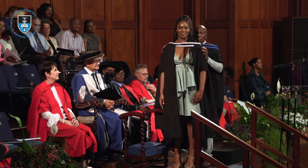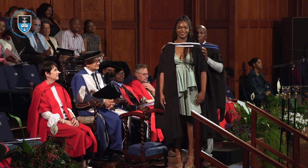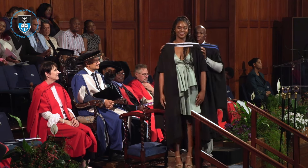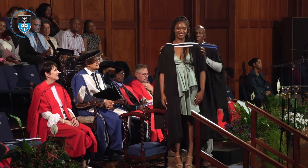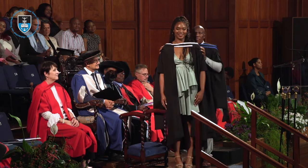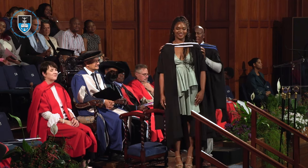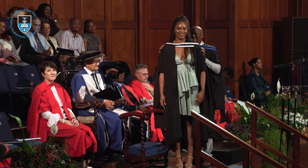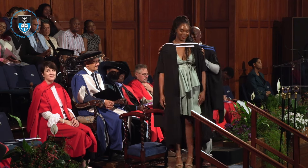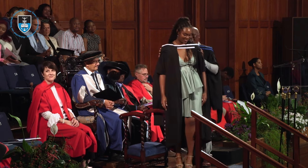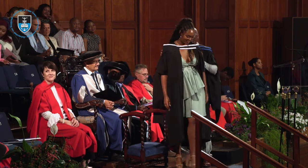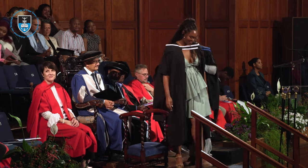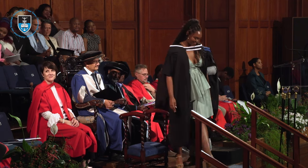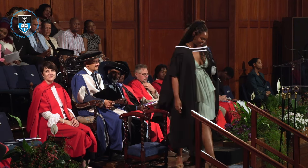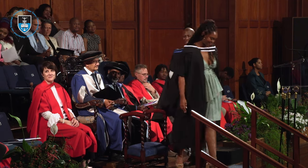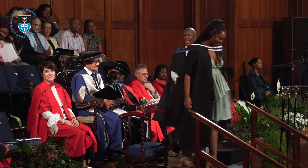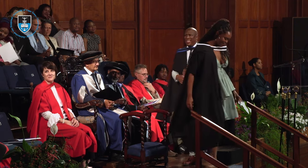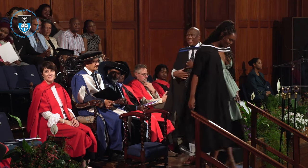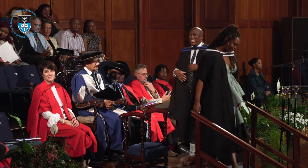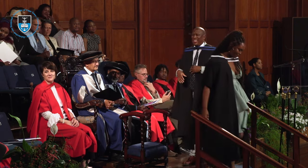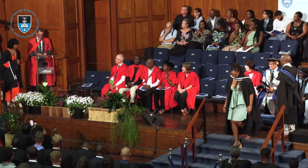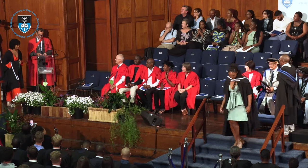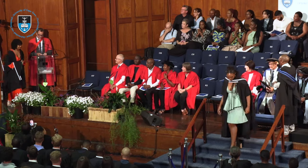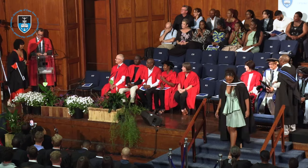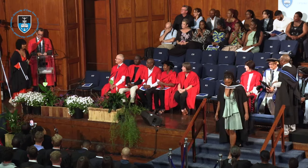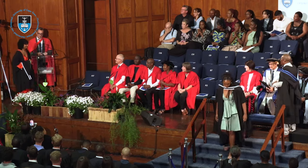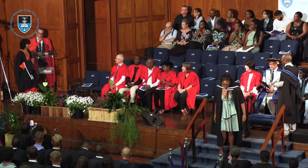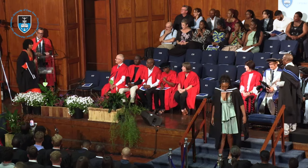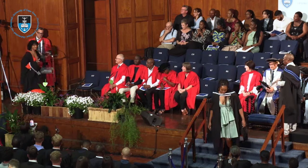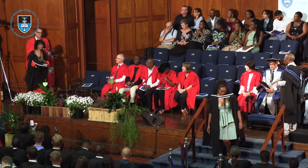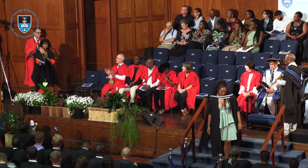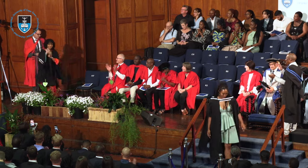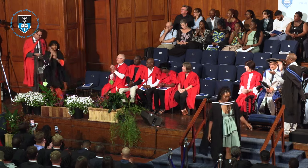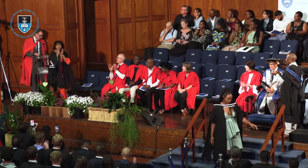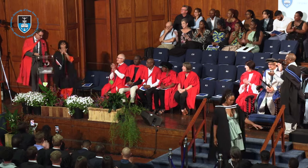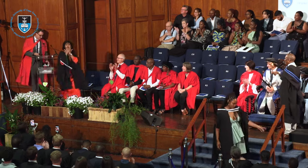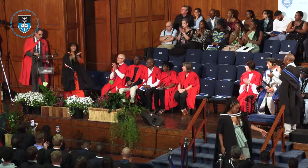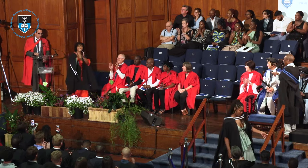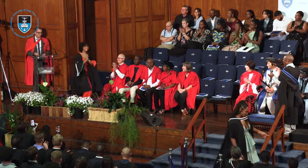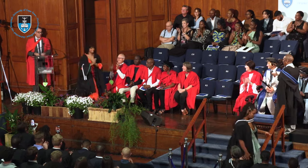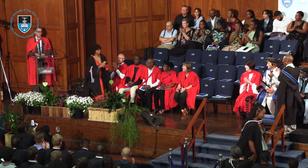For a Master of Architecture, Mariana Bernadette Rose Stoffels.